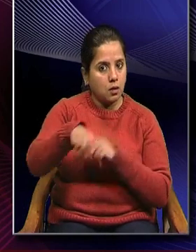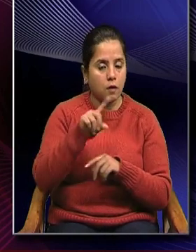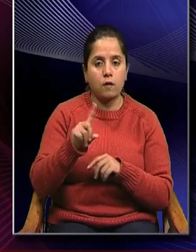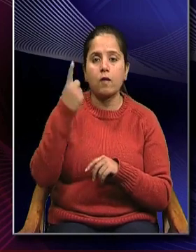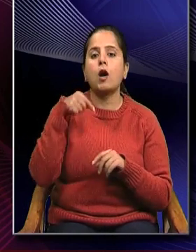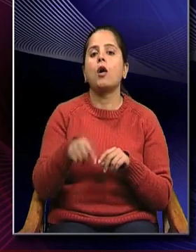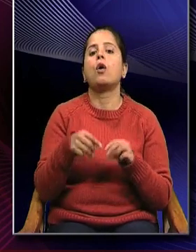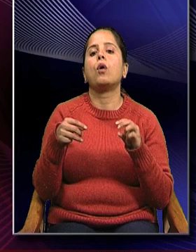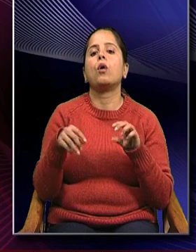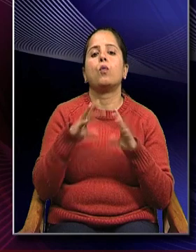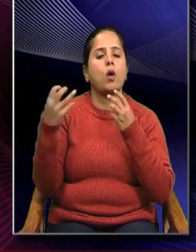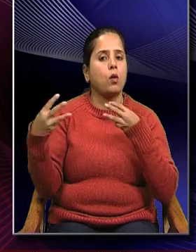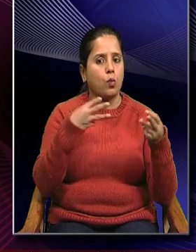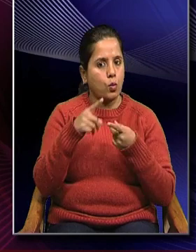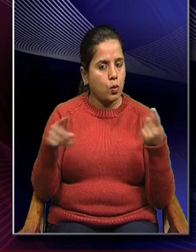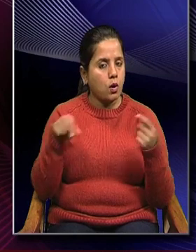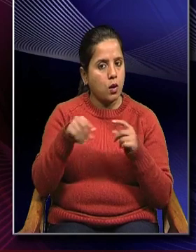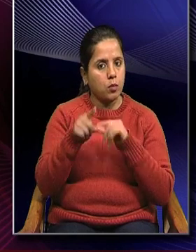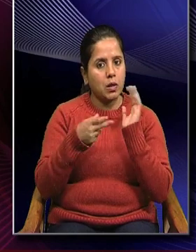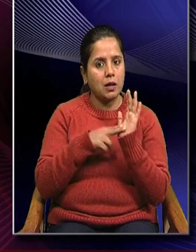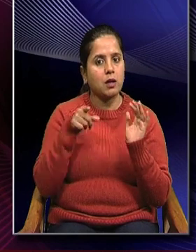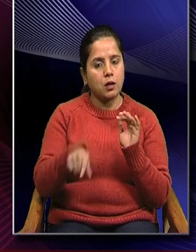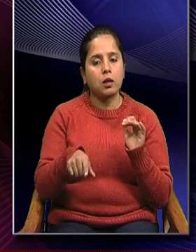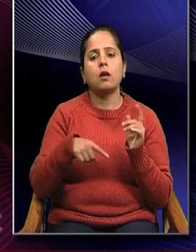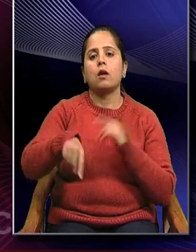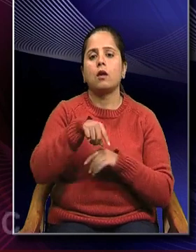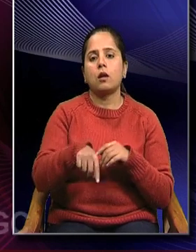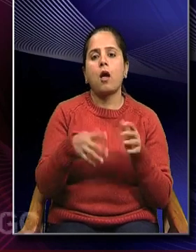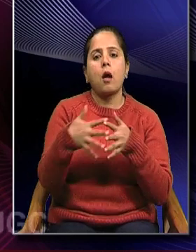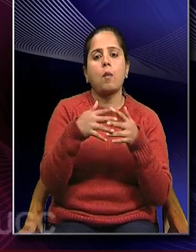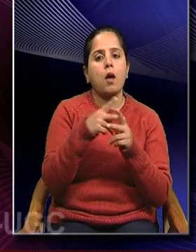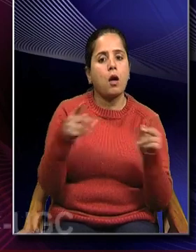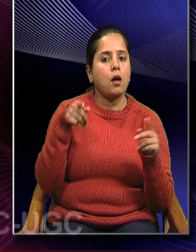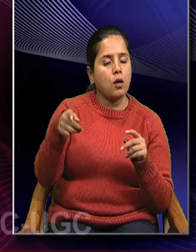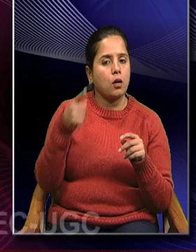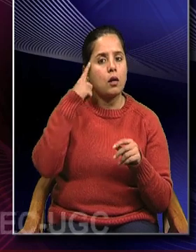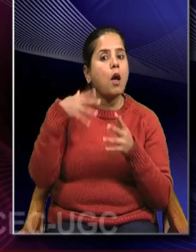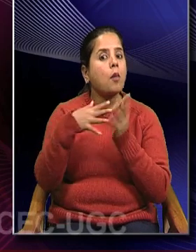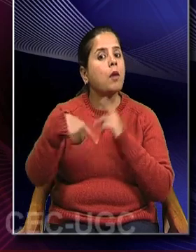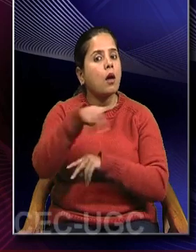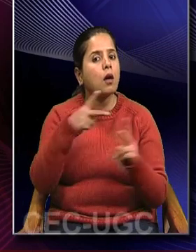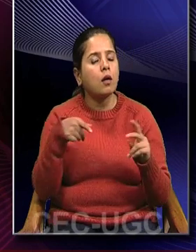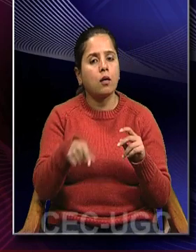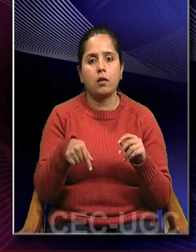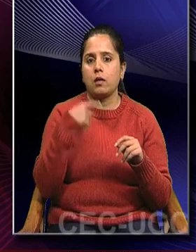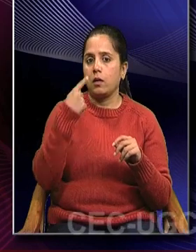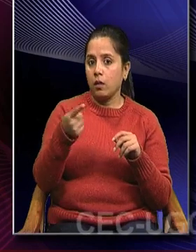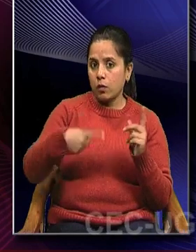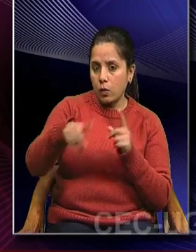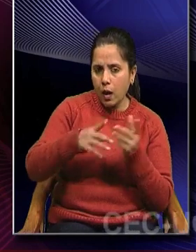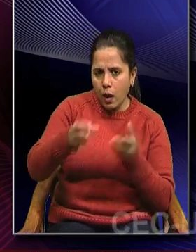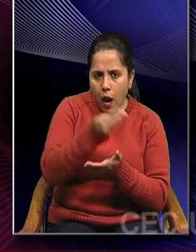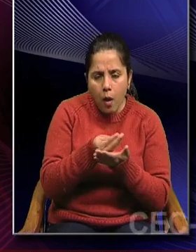First World War, how Britain lost its position to US. US became a major dominant capitalist